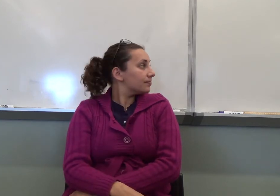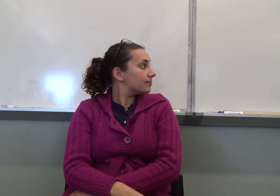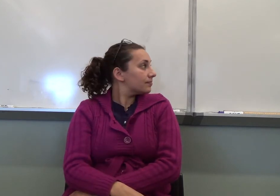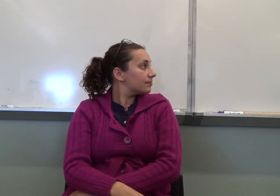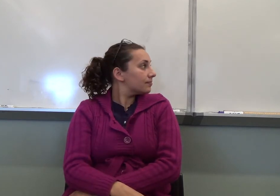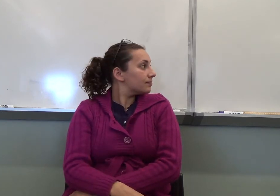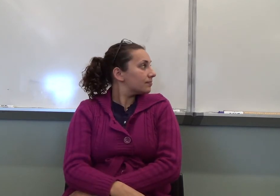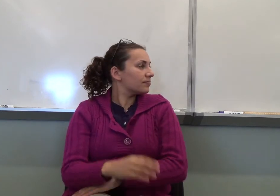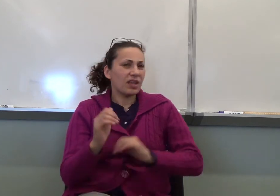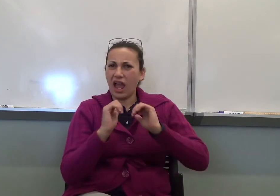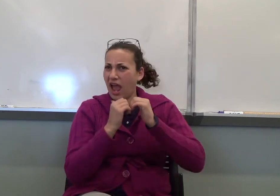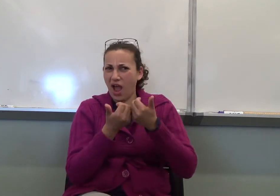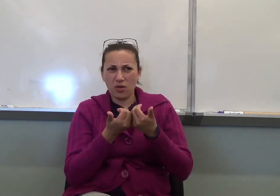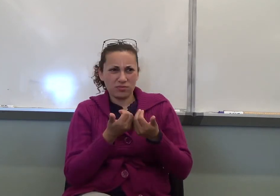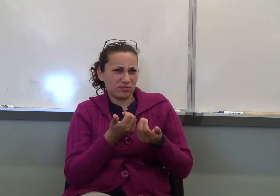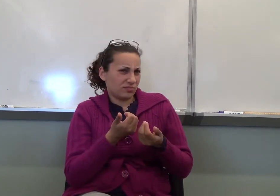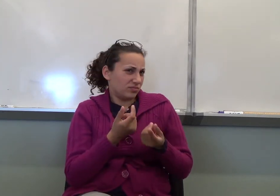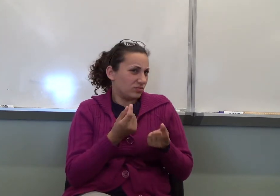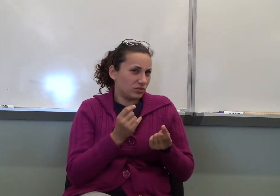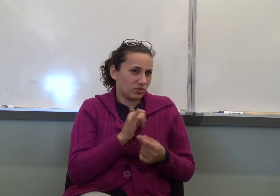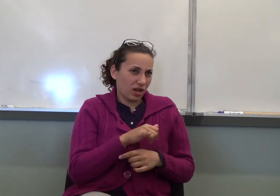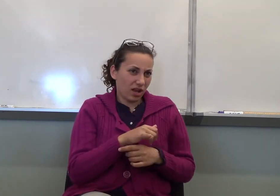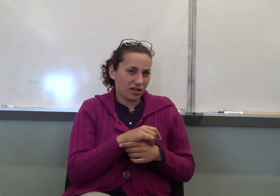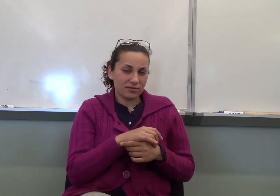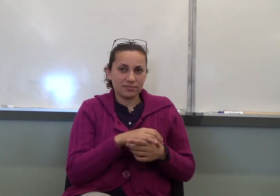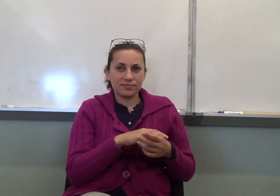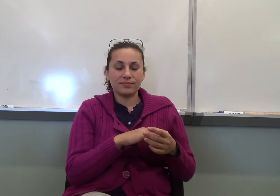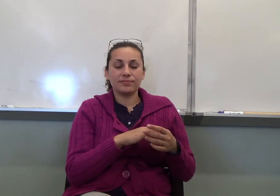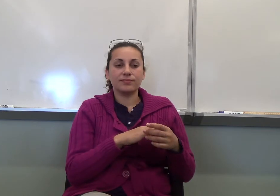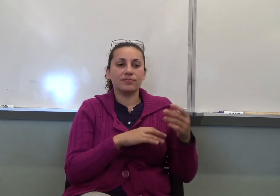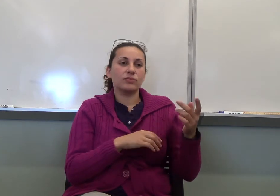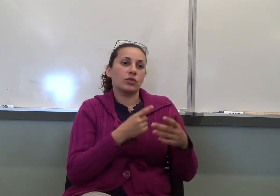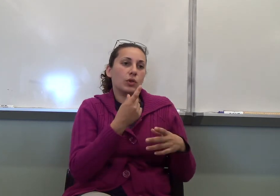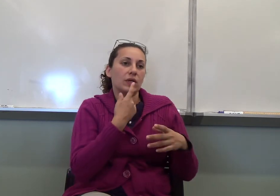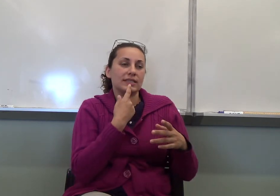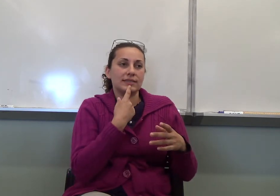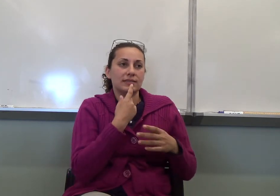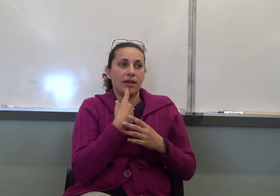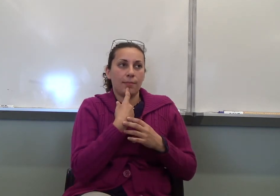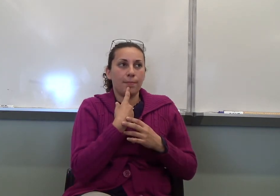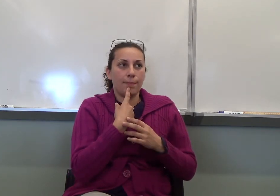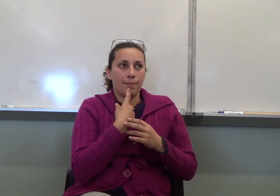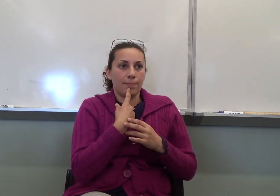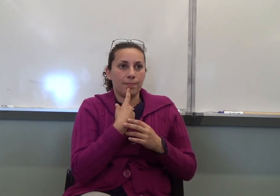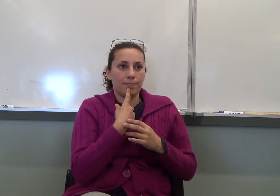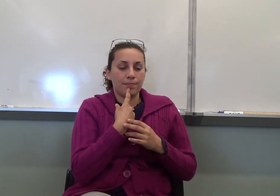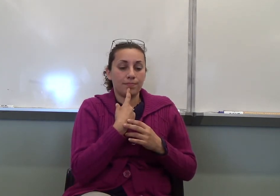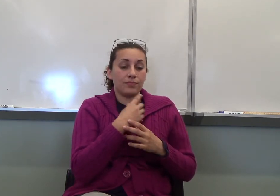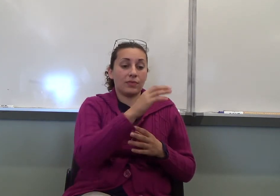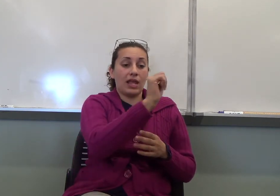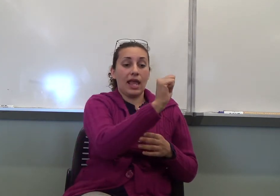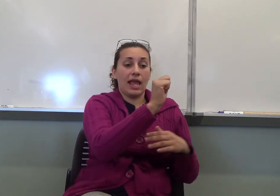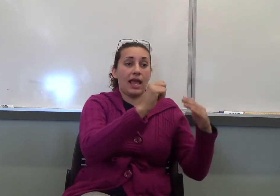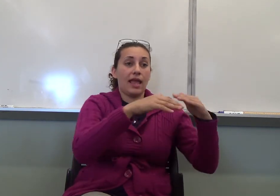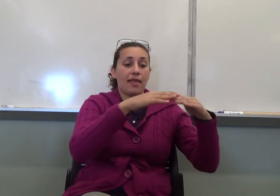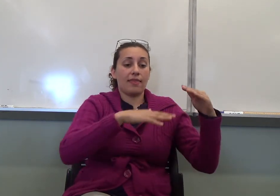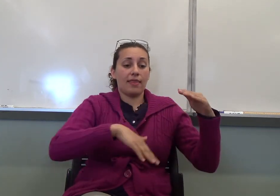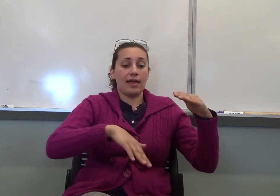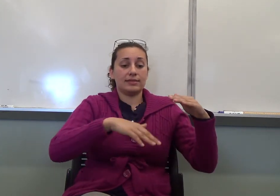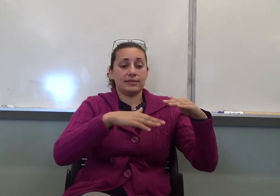do you reason about that? Well, you can say something like this. A less than B implies that I'm